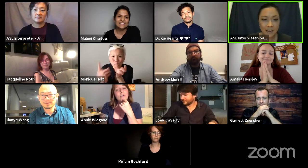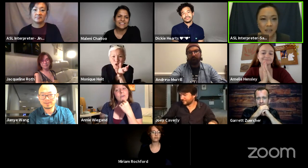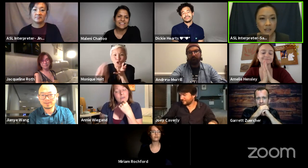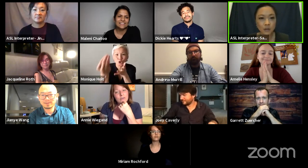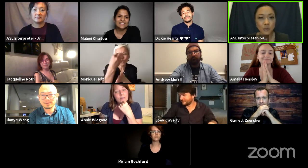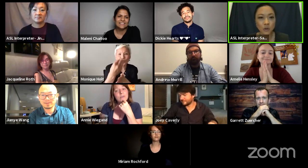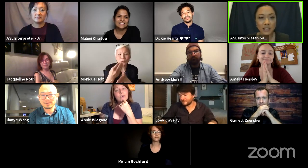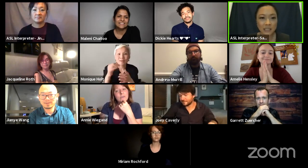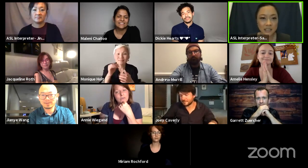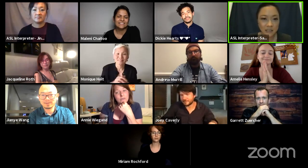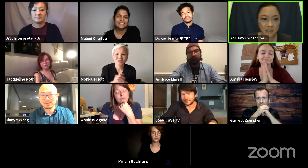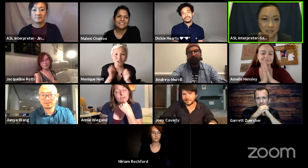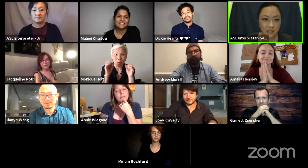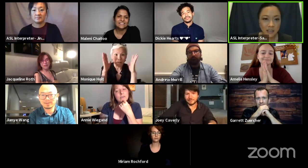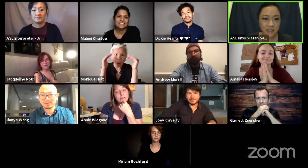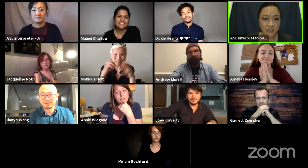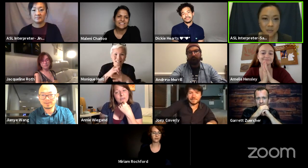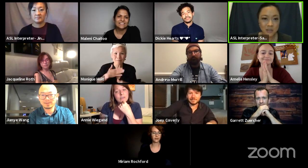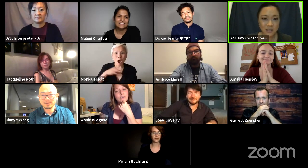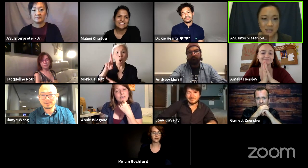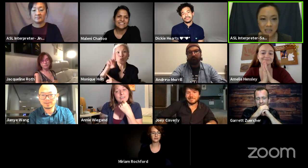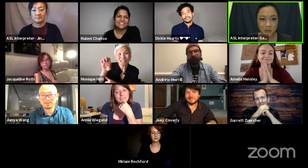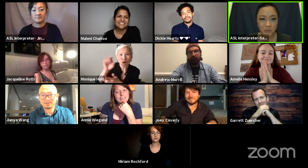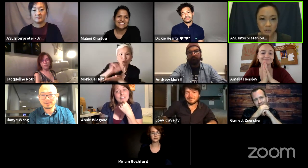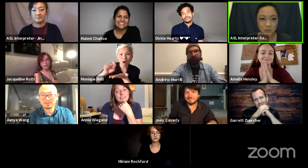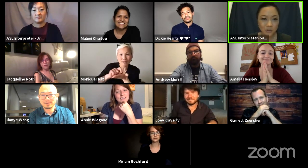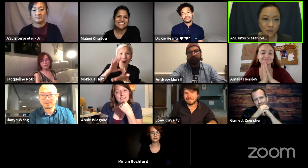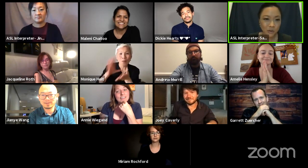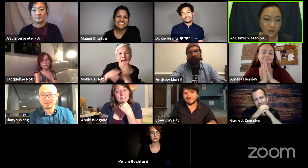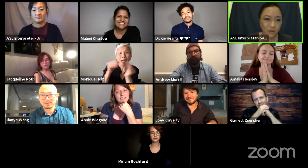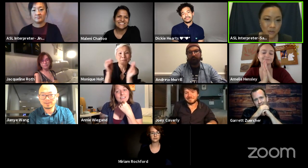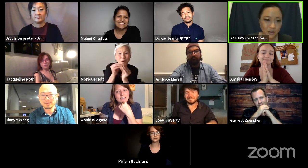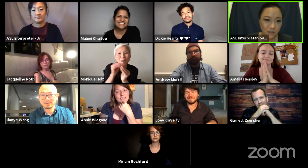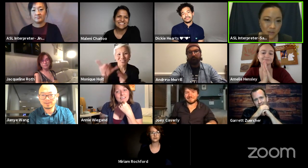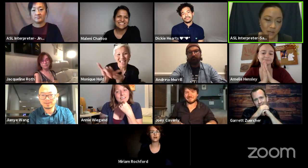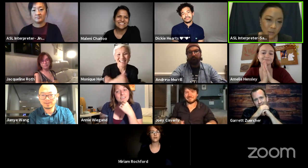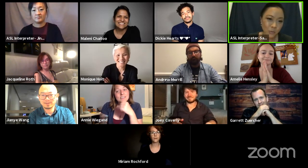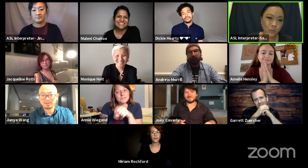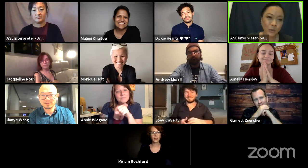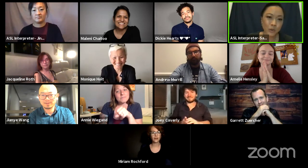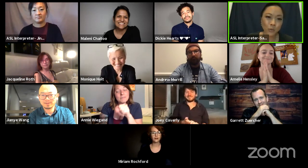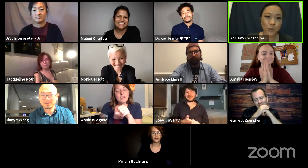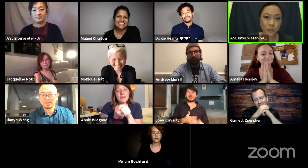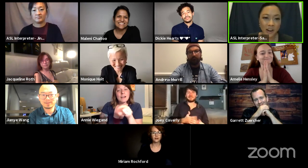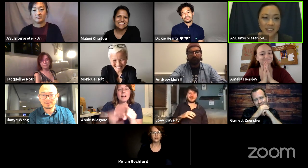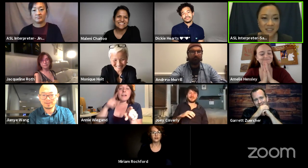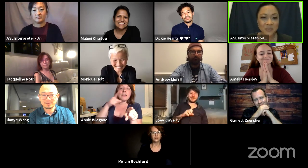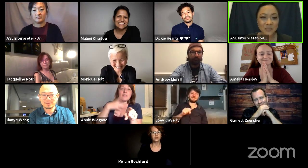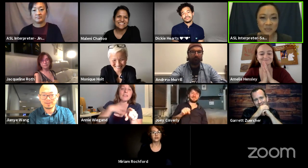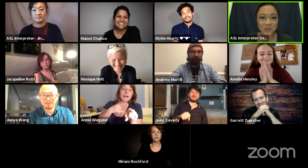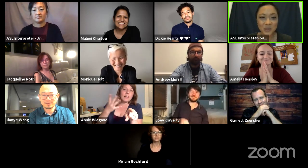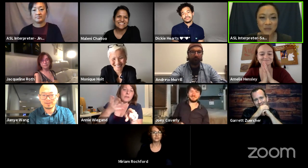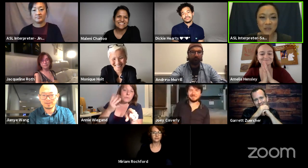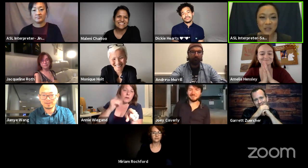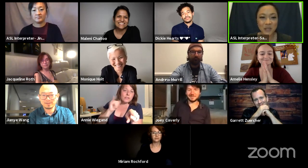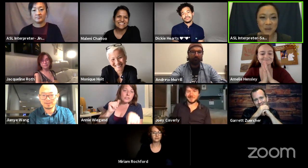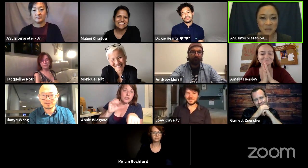any of your ideas to see how it will, you know, as we do the rewrite. So I'll definitely keep that in